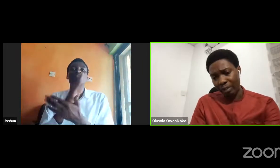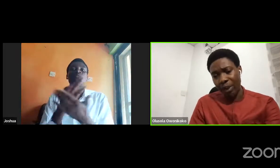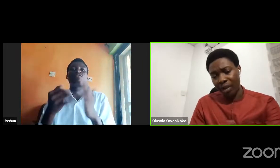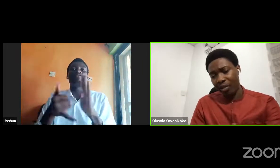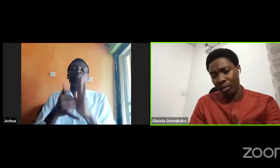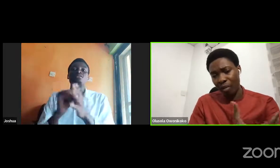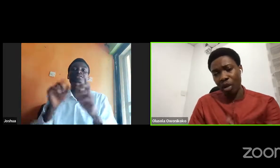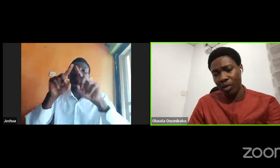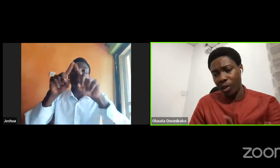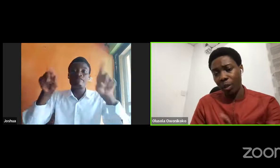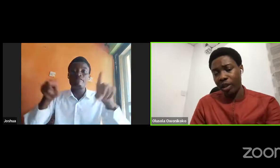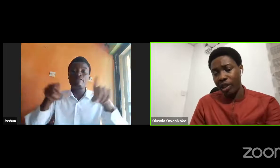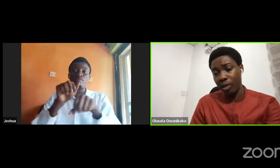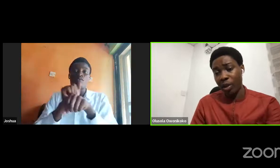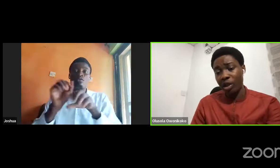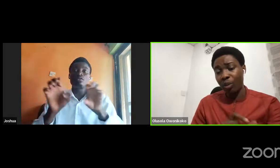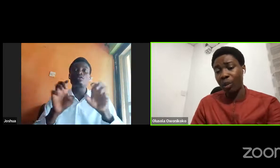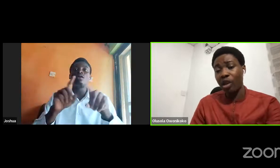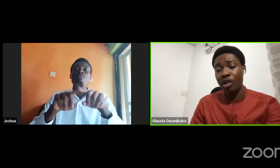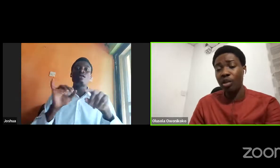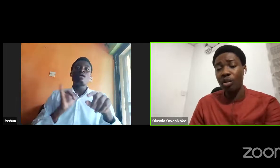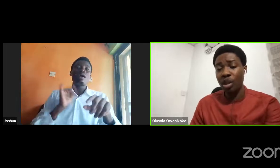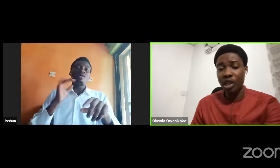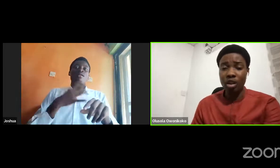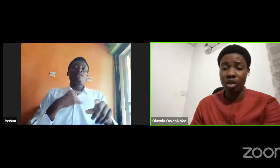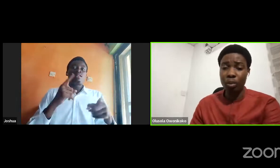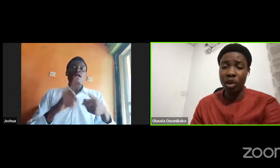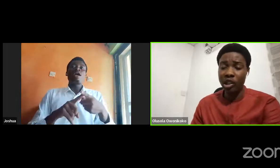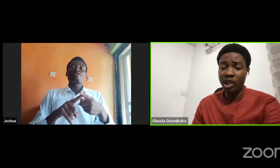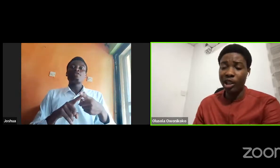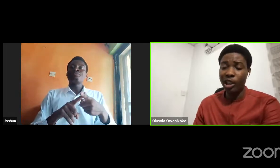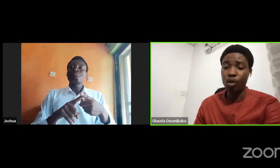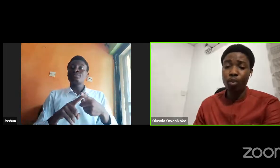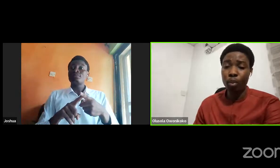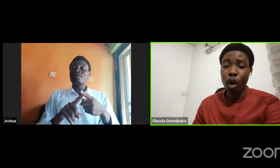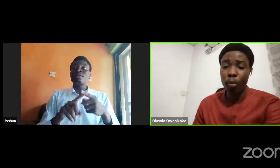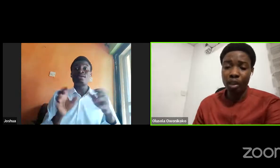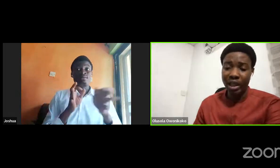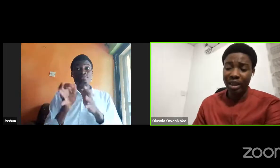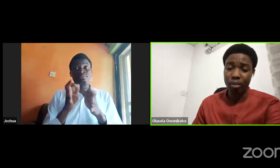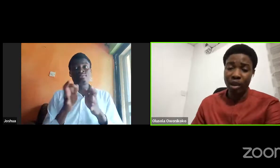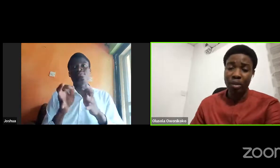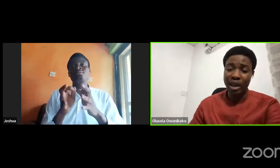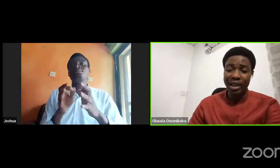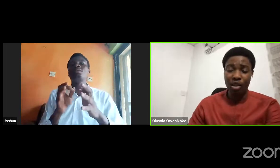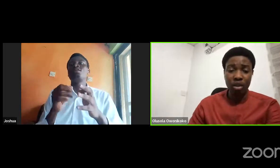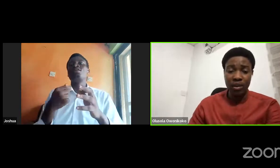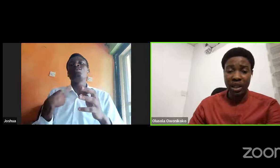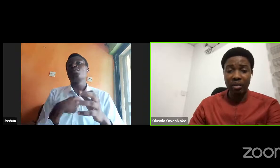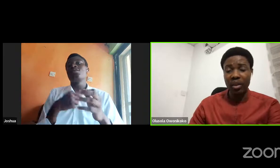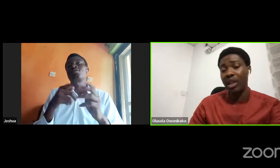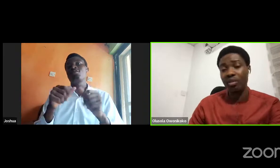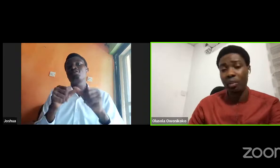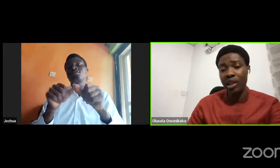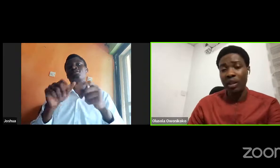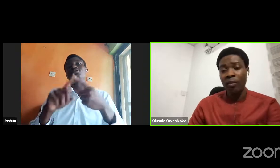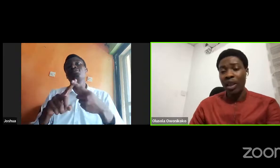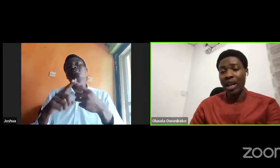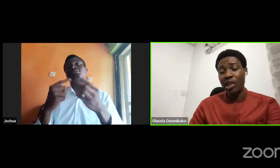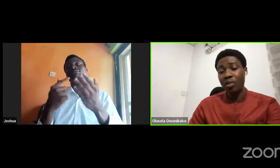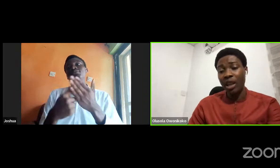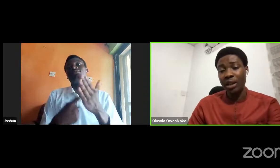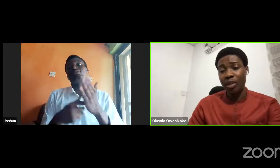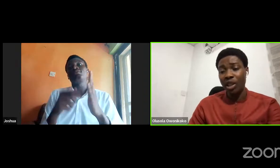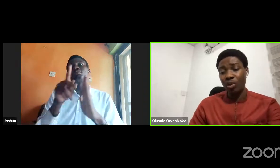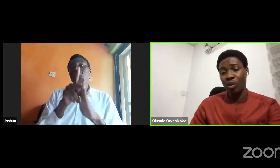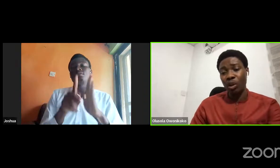take a step back from all of these policies, because if we continue to discuss policy, then we'll all put the blame at the door of the government.